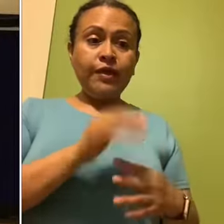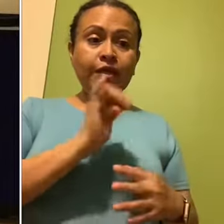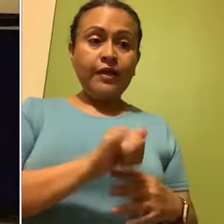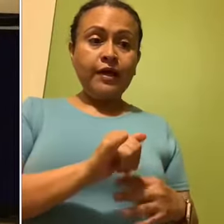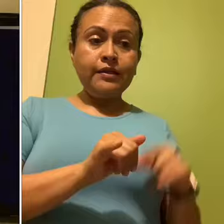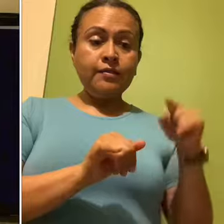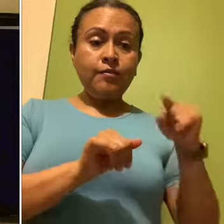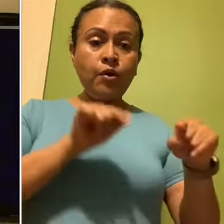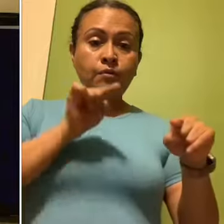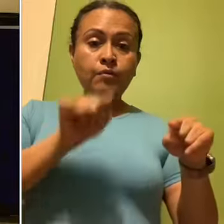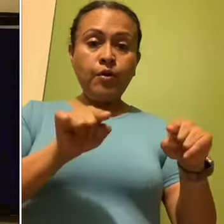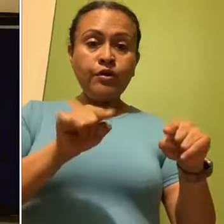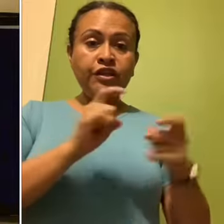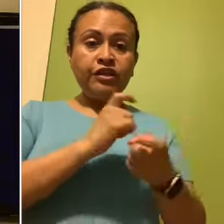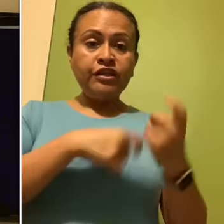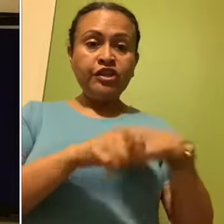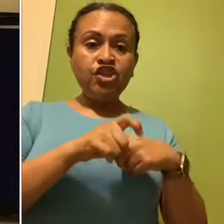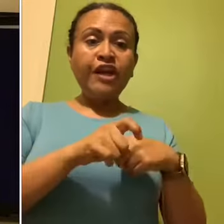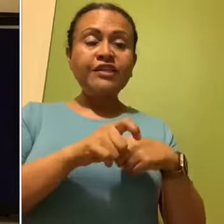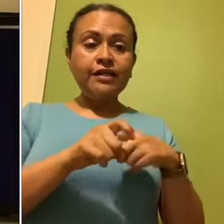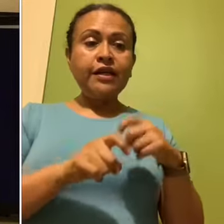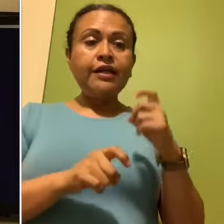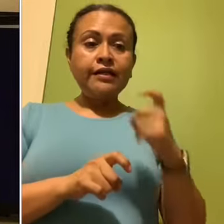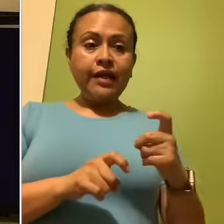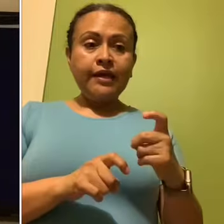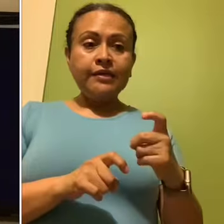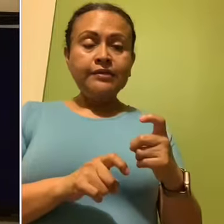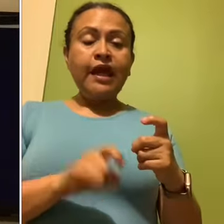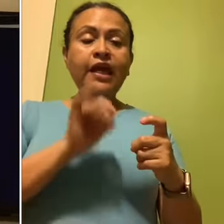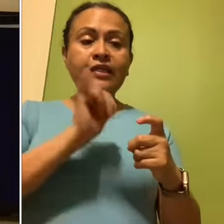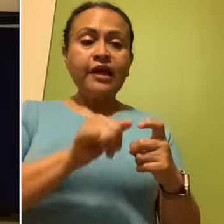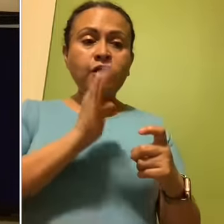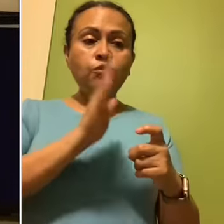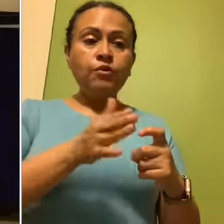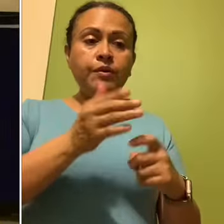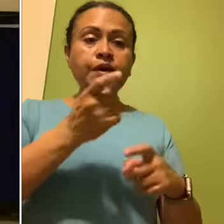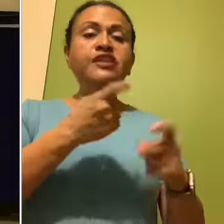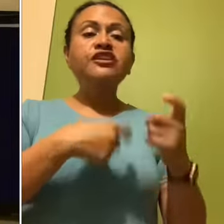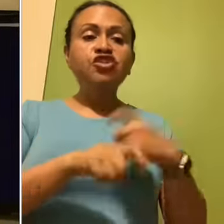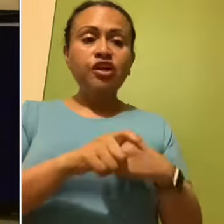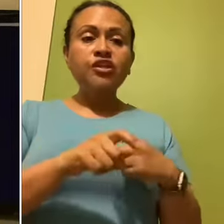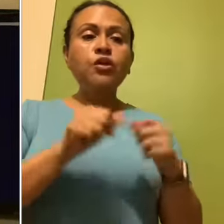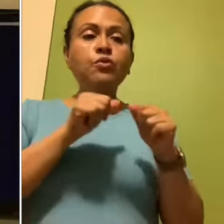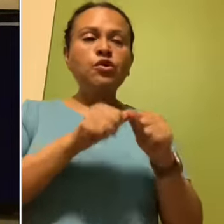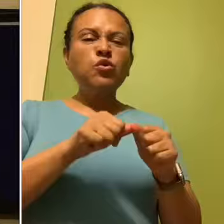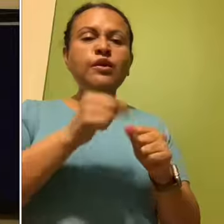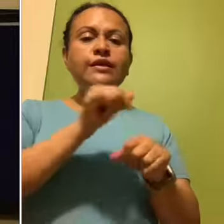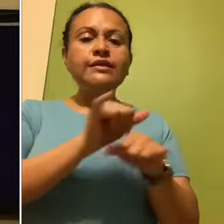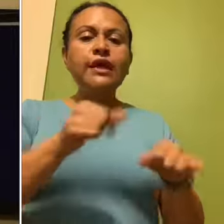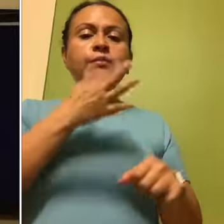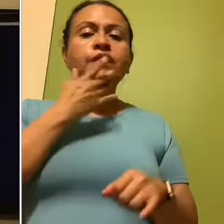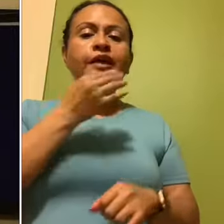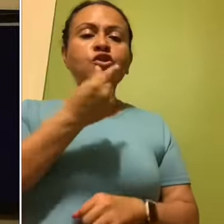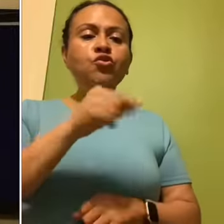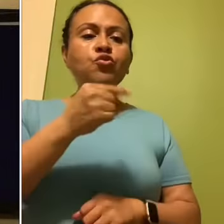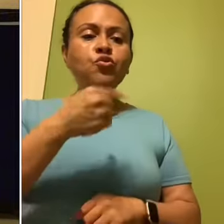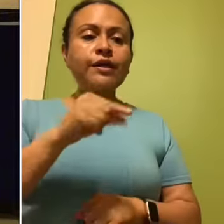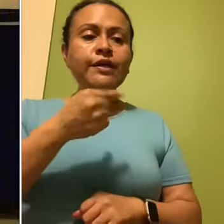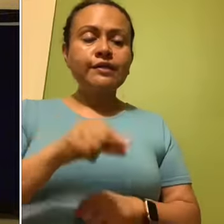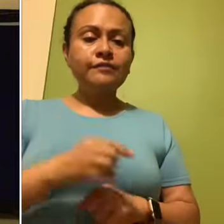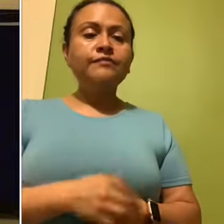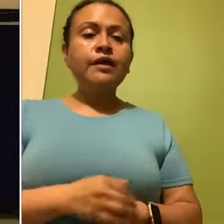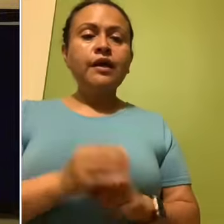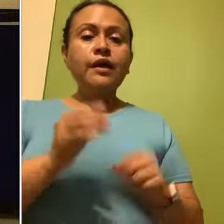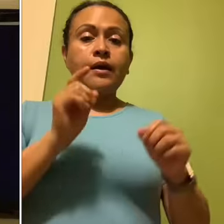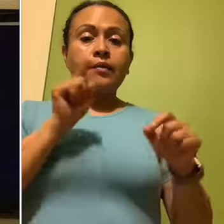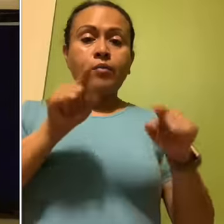the change in x between this point and this point. And this is going to be the change. Let me do that in the same green